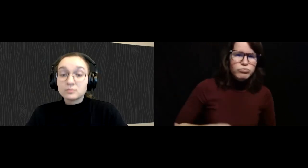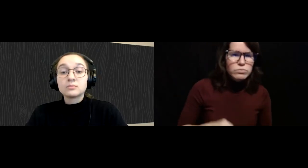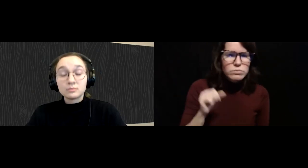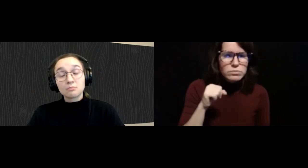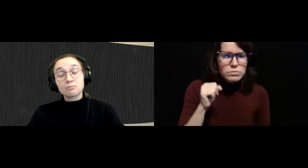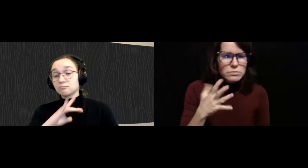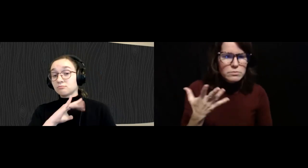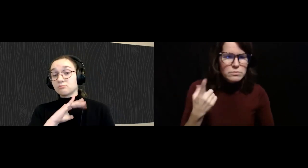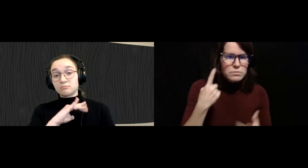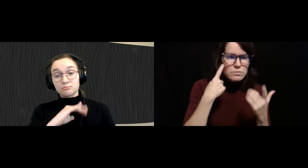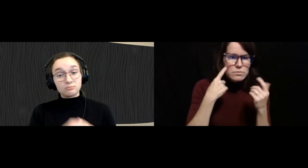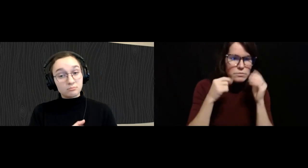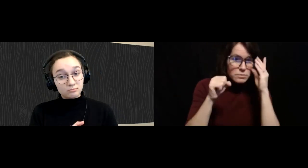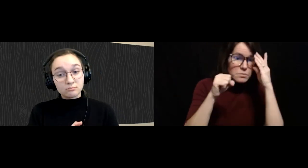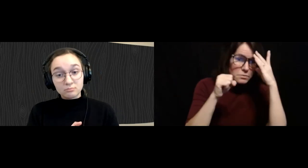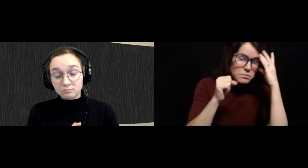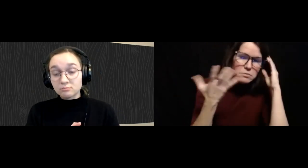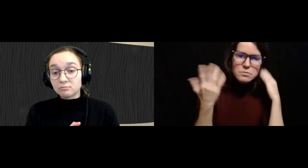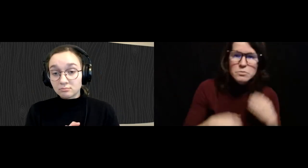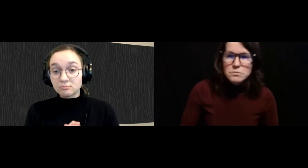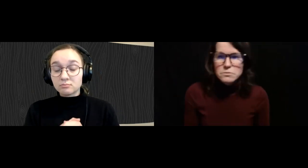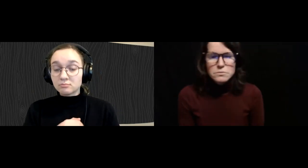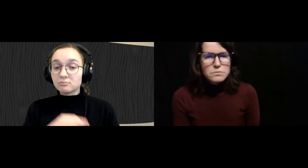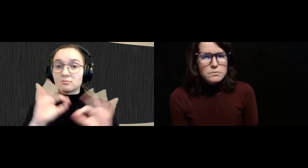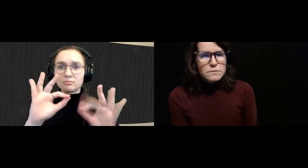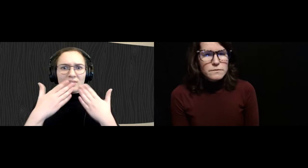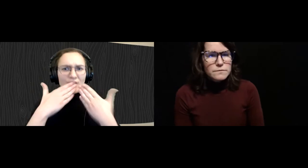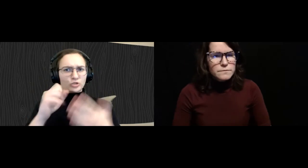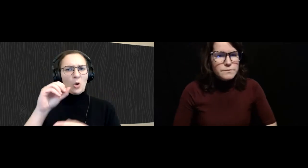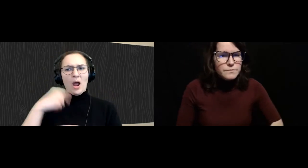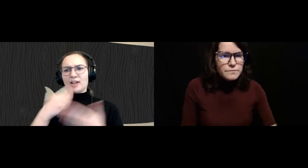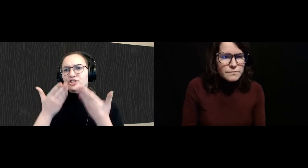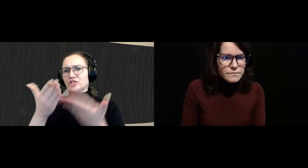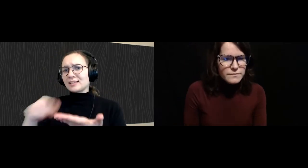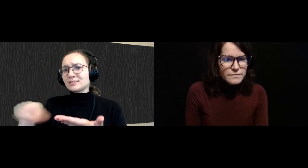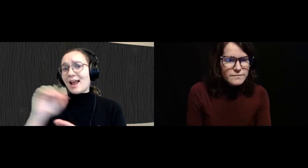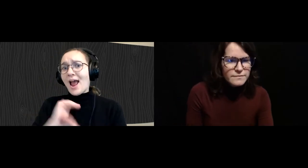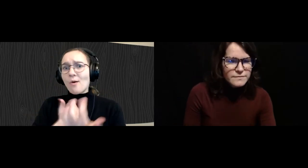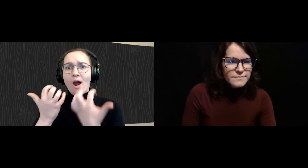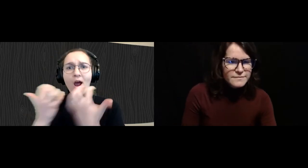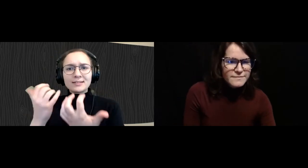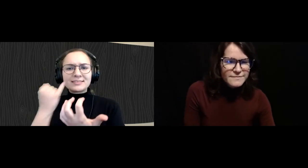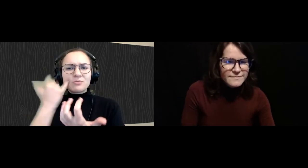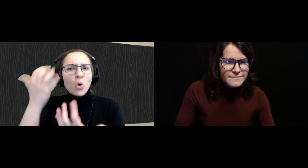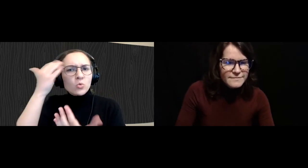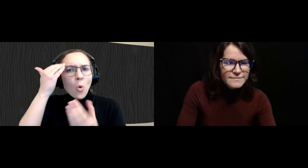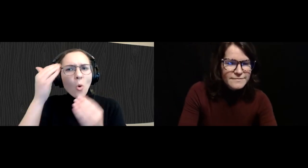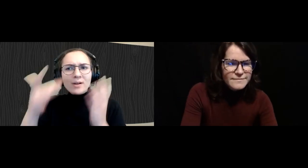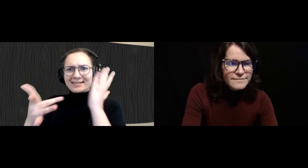and they're able to help provide those technologies. Oh, cool. Thank you. So I suggest that our audience,